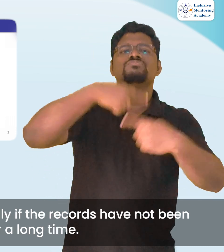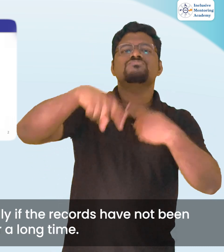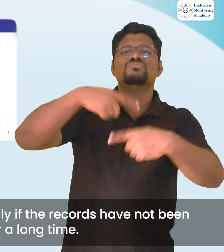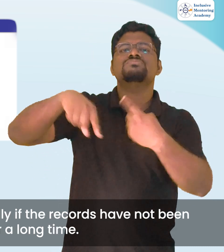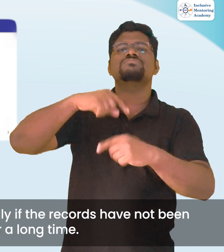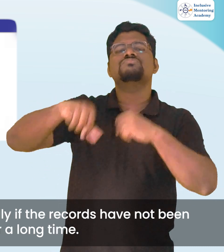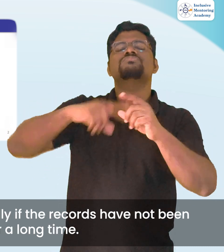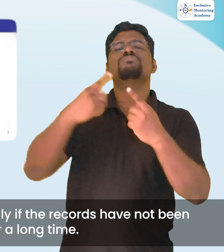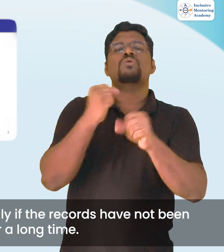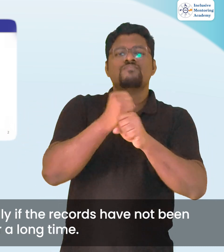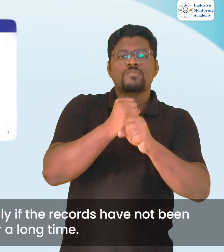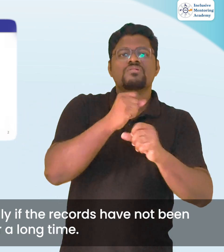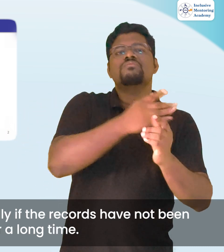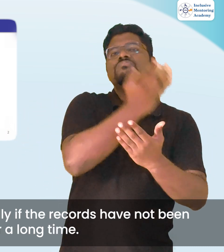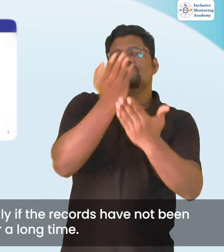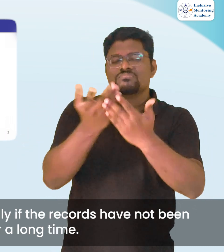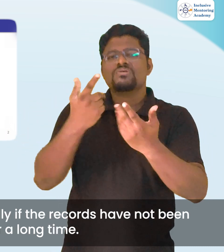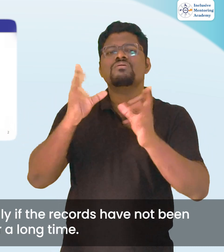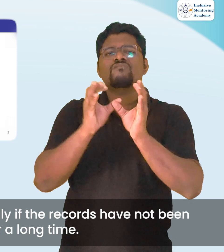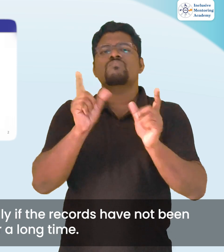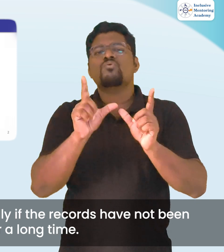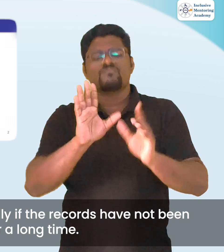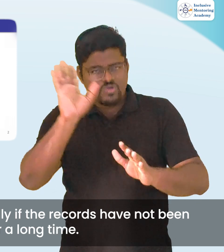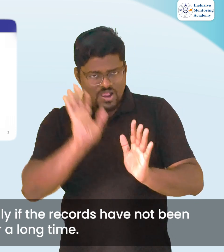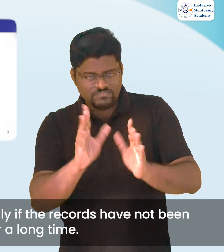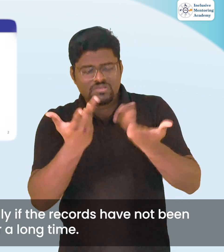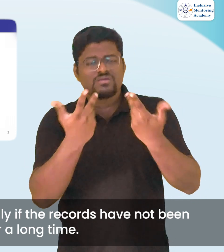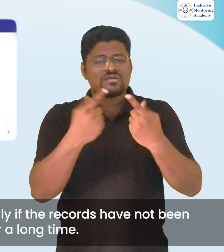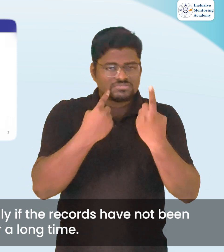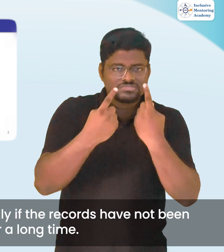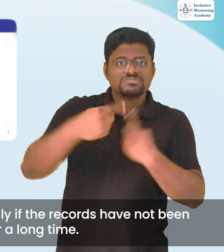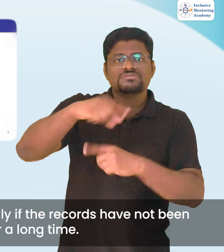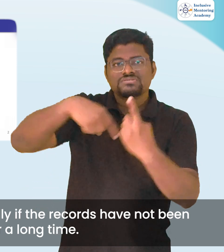challenging and time-consuming, especially if the records have not been accessed for a long time.